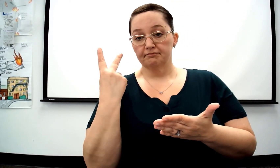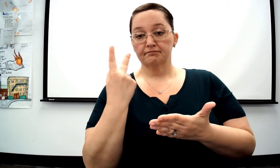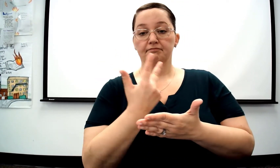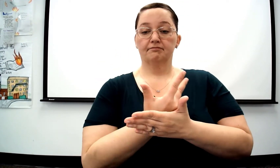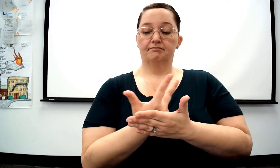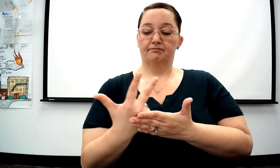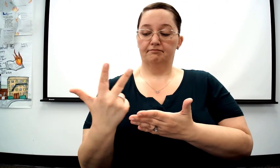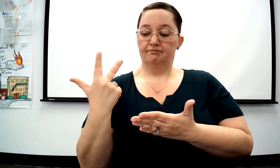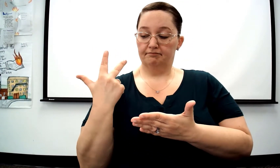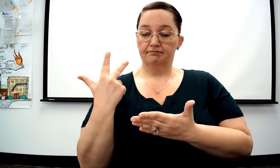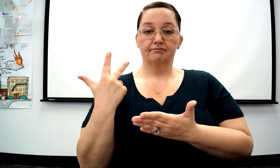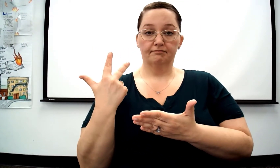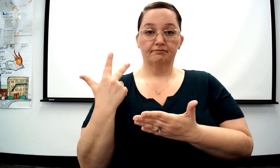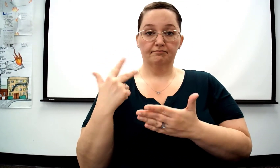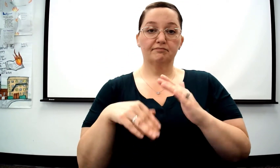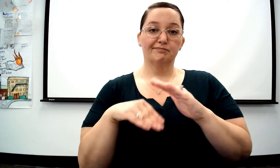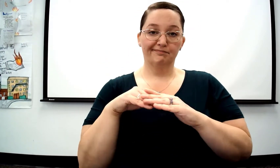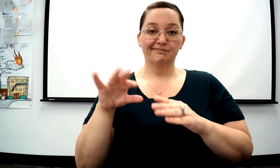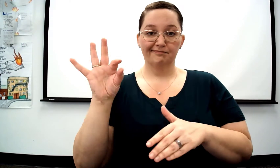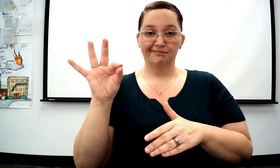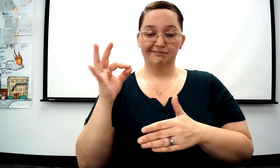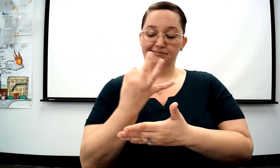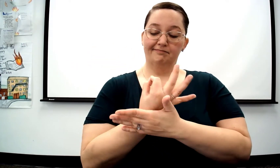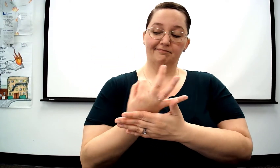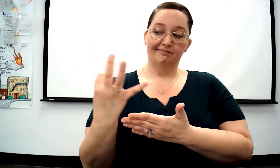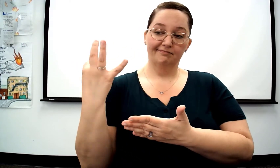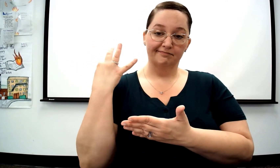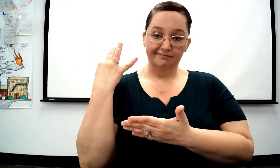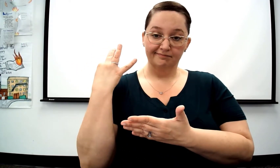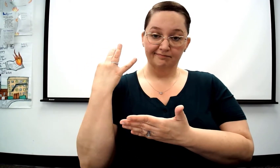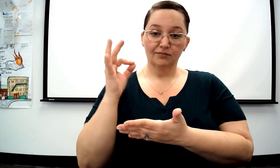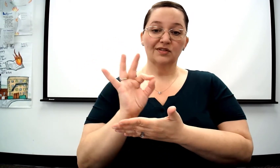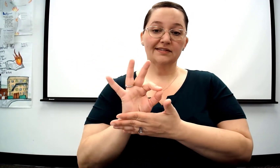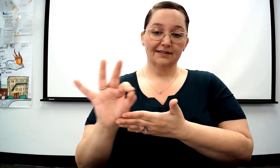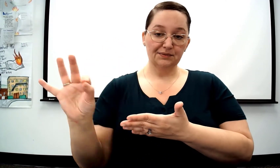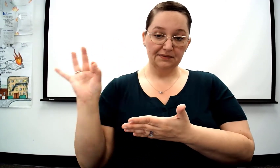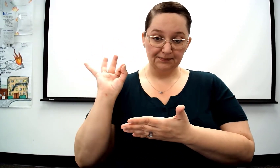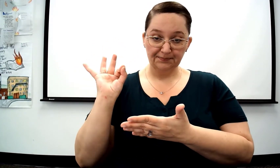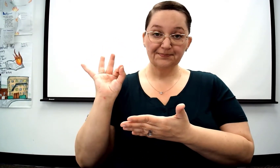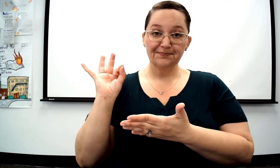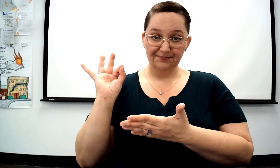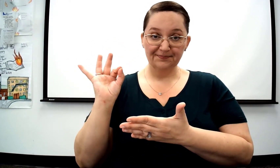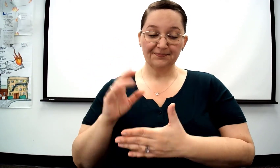weeks ago, 3 weeks ago, and so forth up to 9 weeks ago.